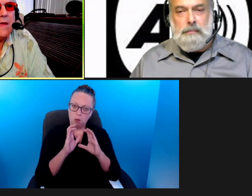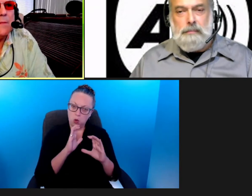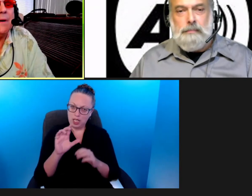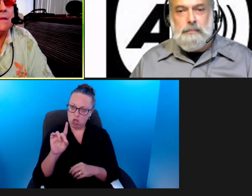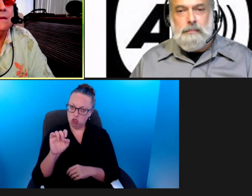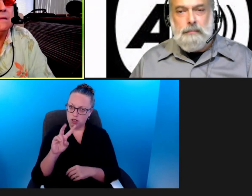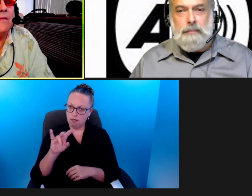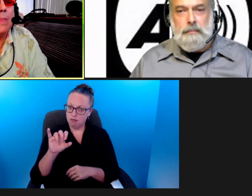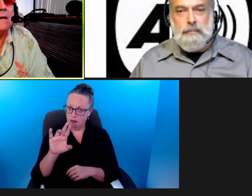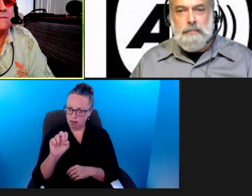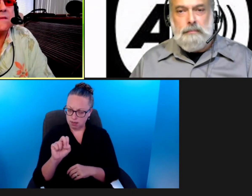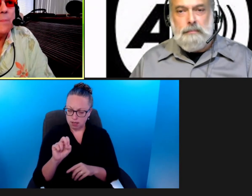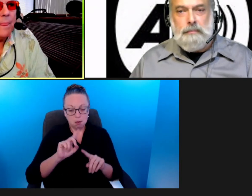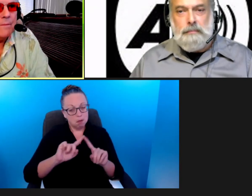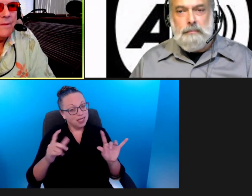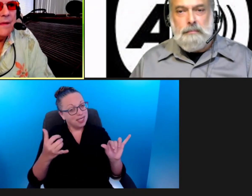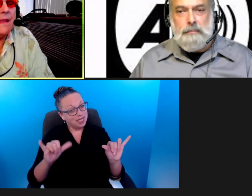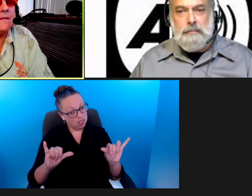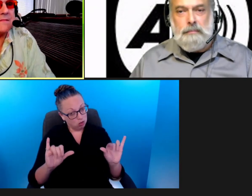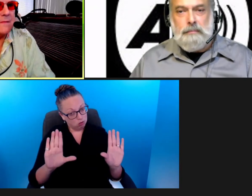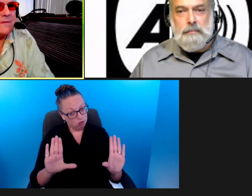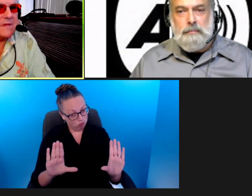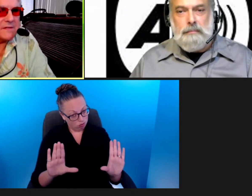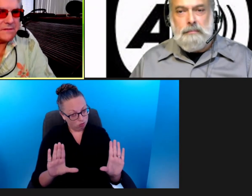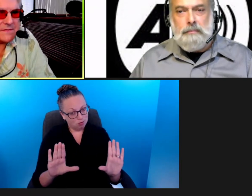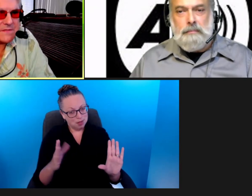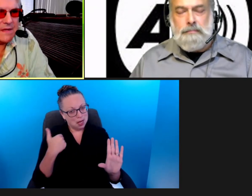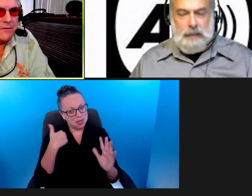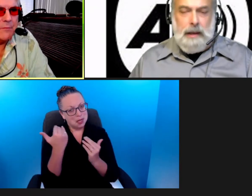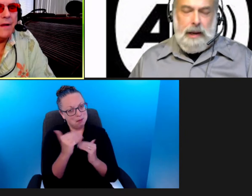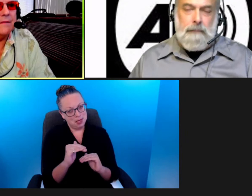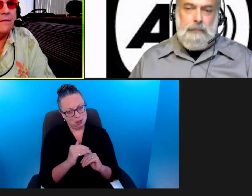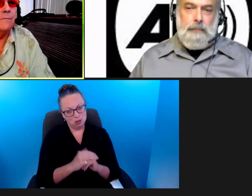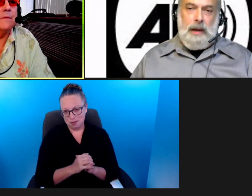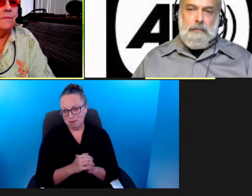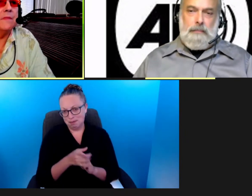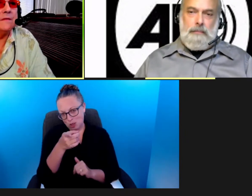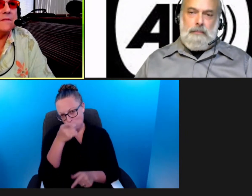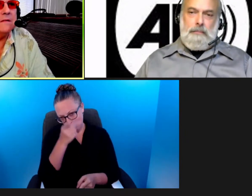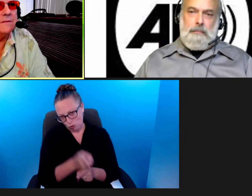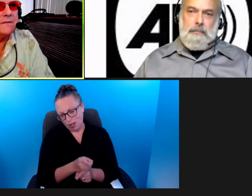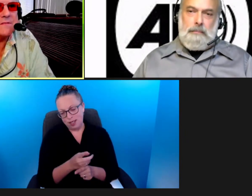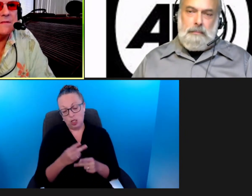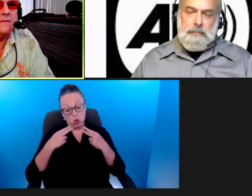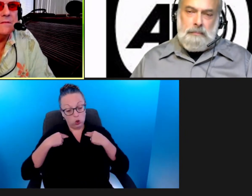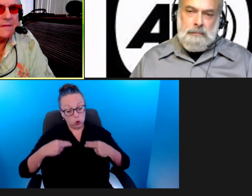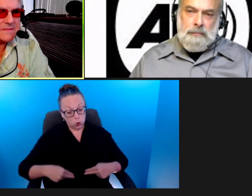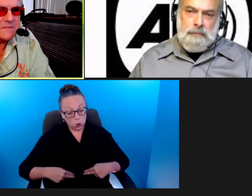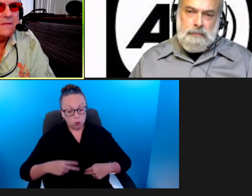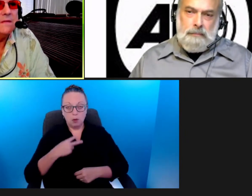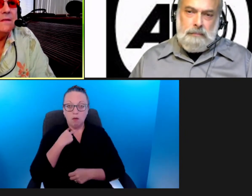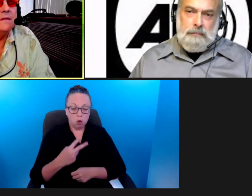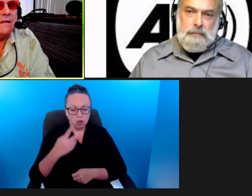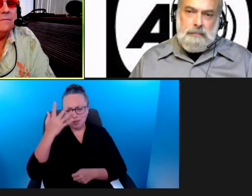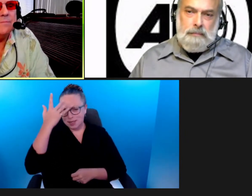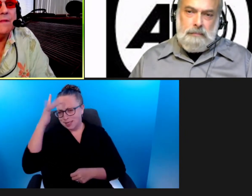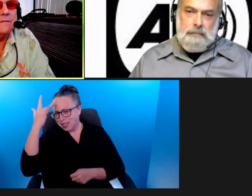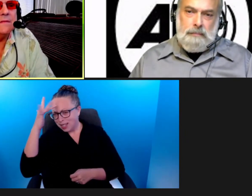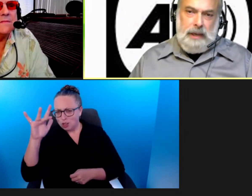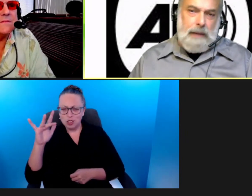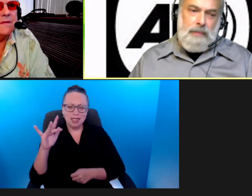devices. But nonetheless, it has its limitations. And you're right. Yeah. The intelligence, the nuance,